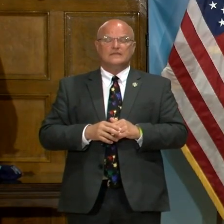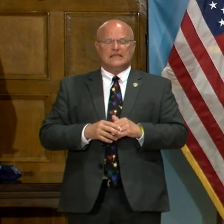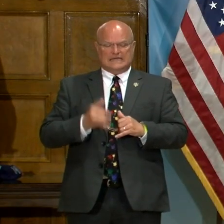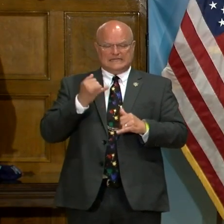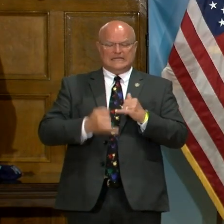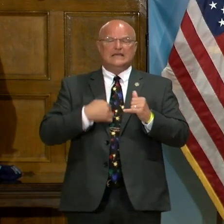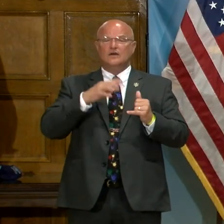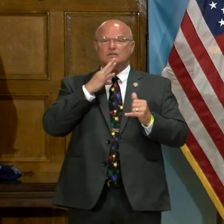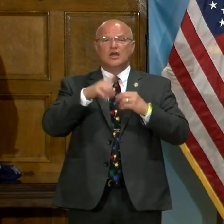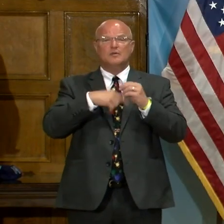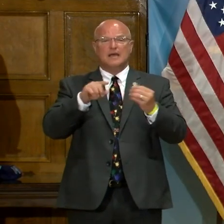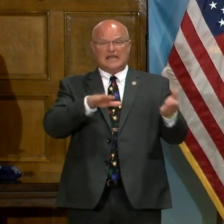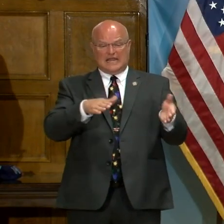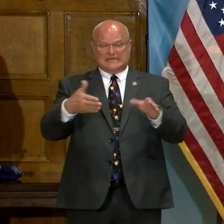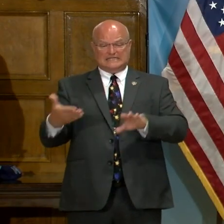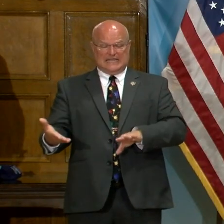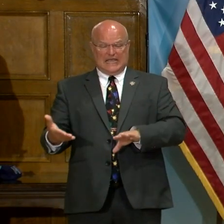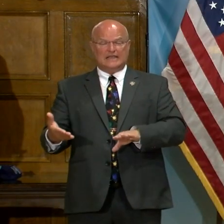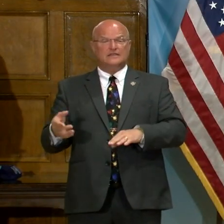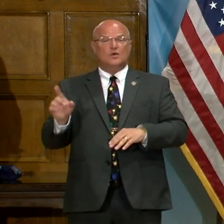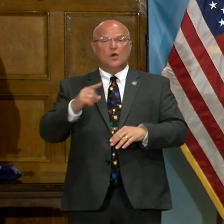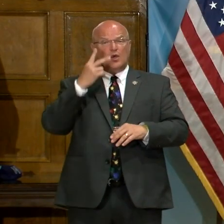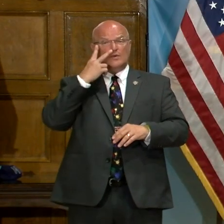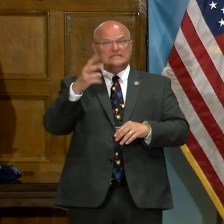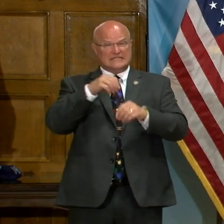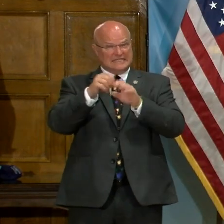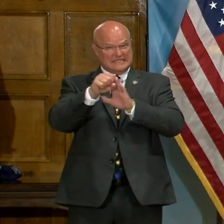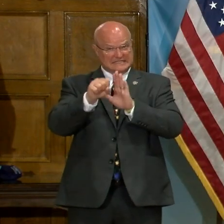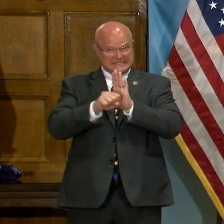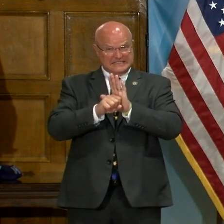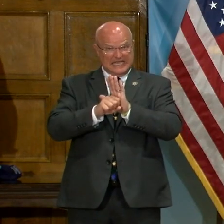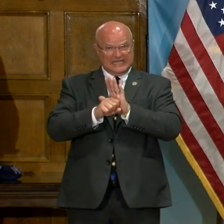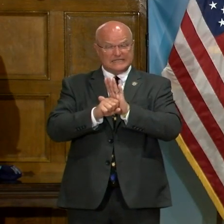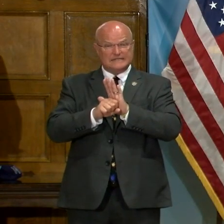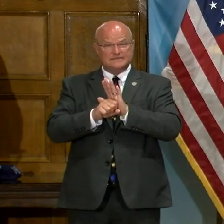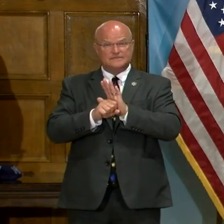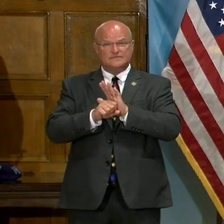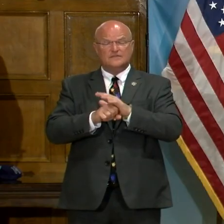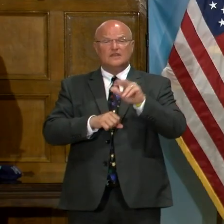Lastly, I'd like to talk about our deaths, where we have seen them in the state.